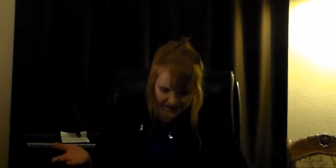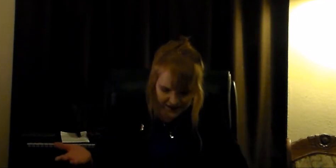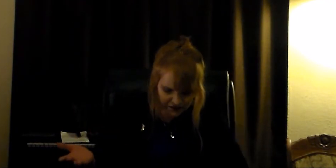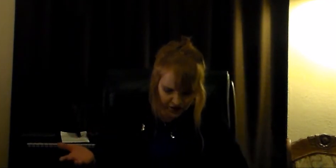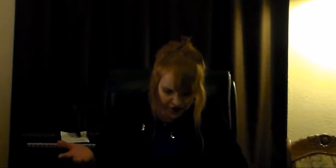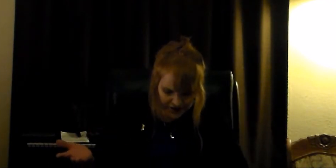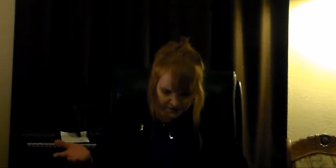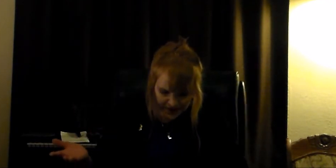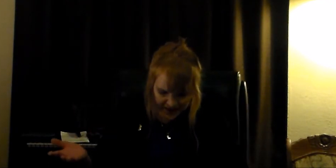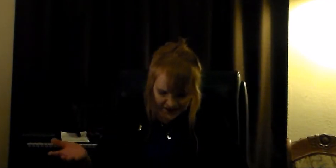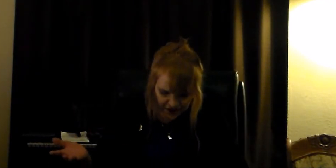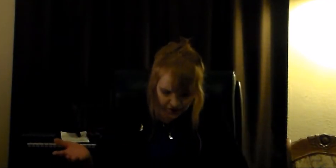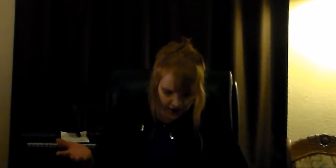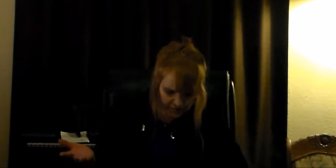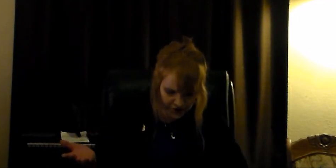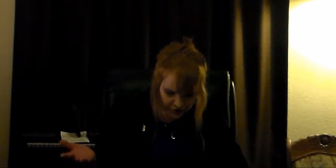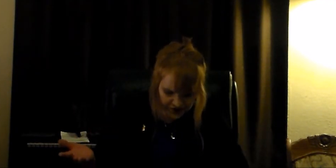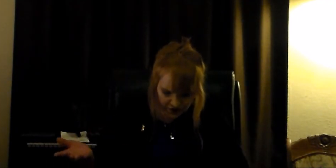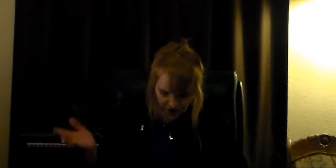presents for Christmas. Their number is